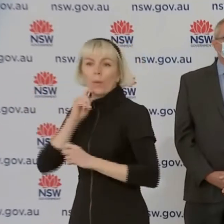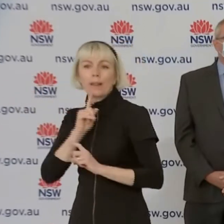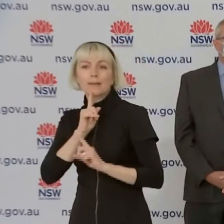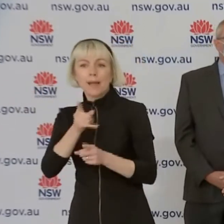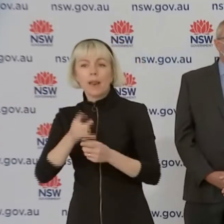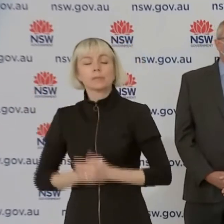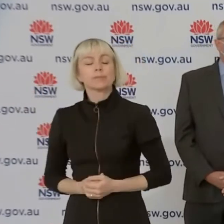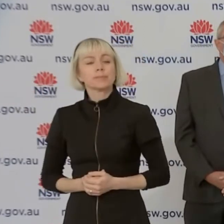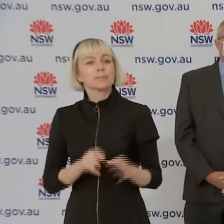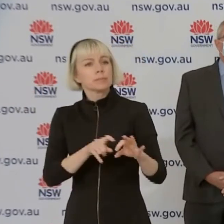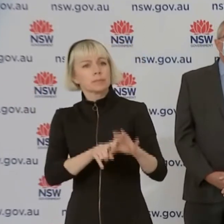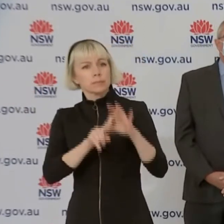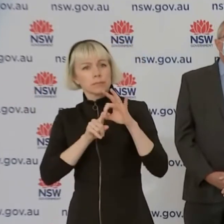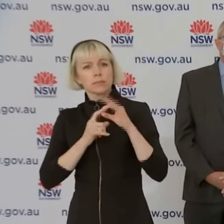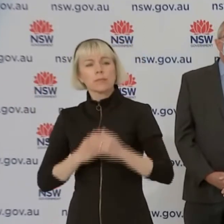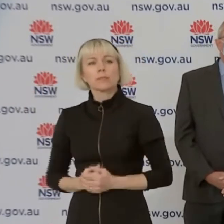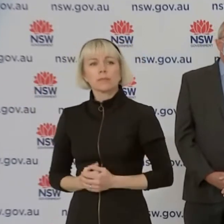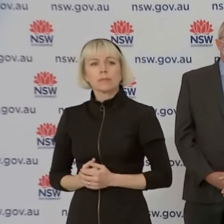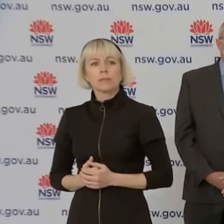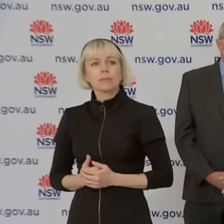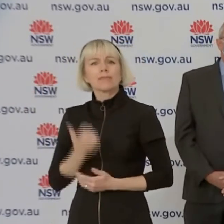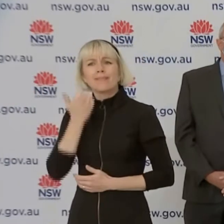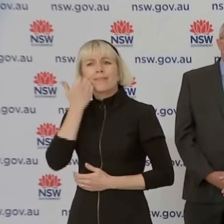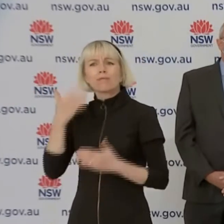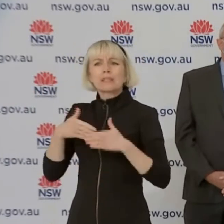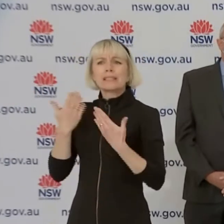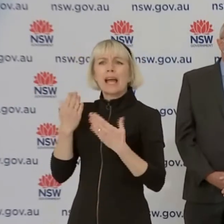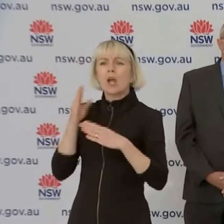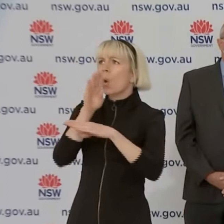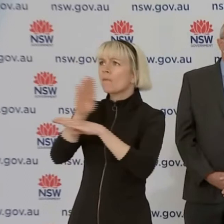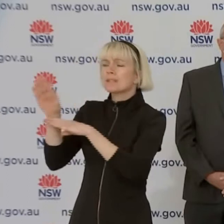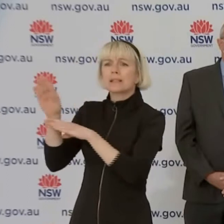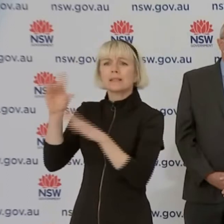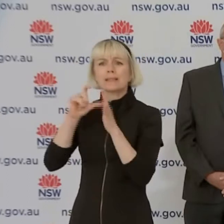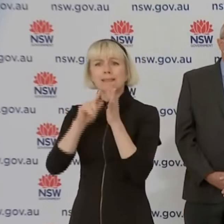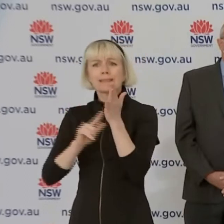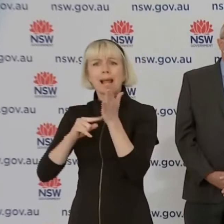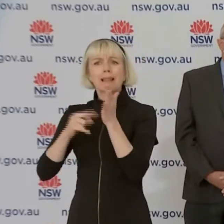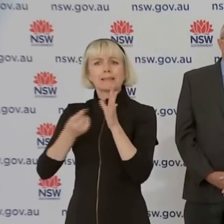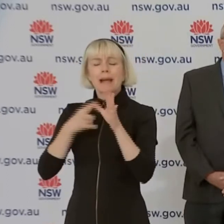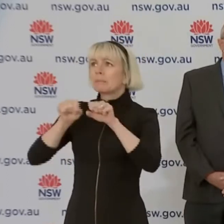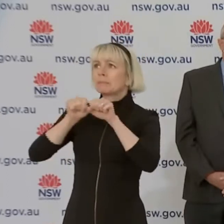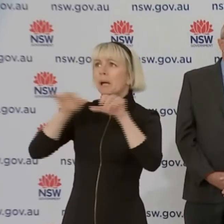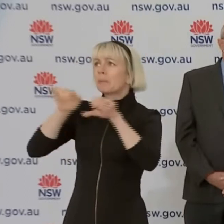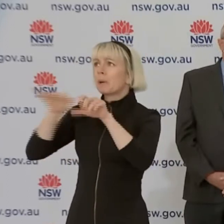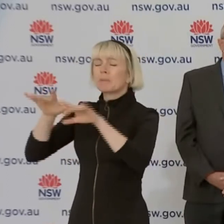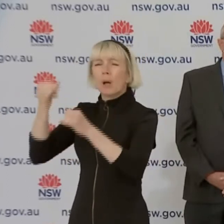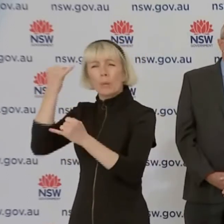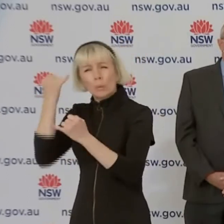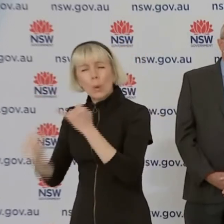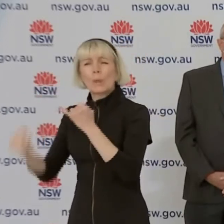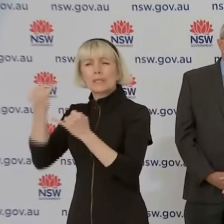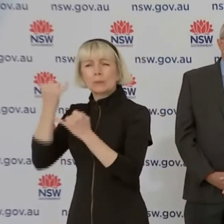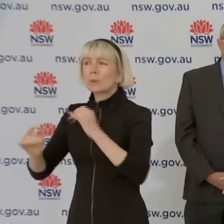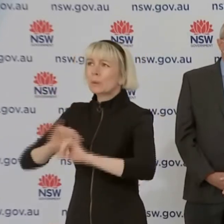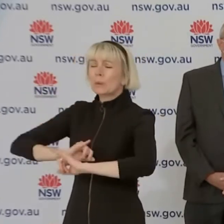about how badly it is going with Delta overseas in other nations, and you've said, we've avoided some of those situations here. But if you look at